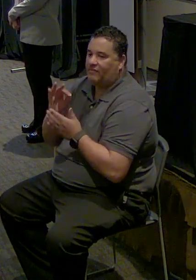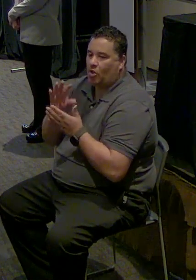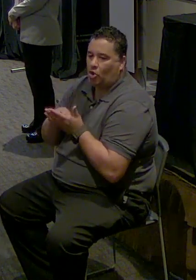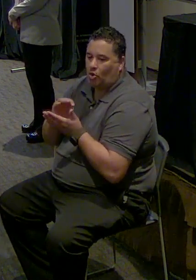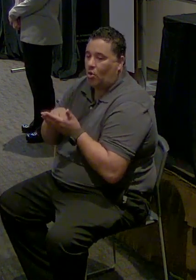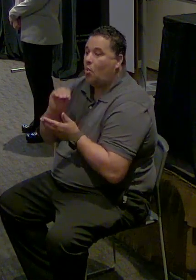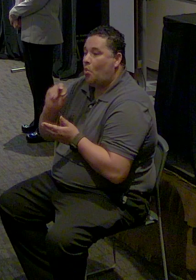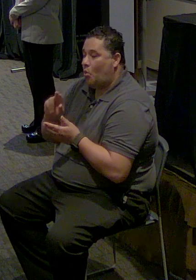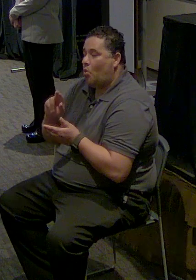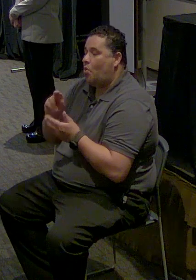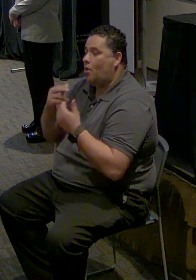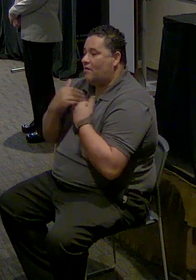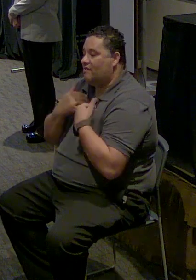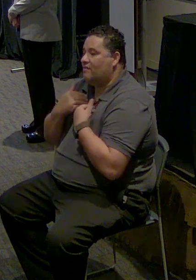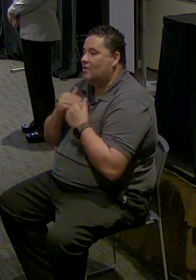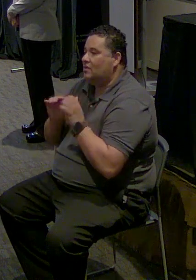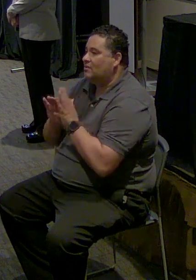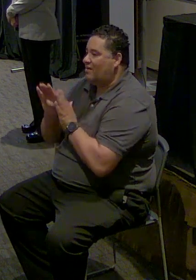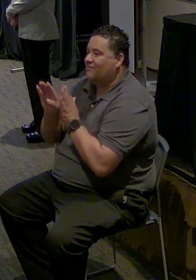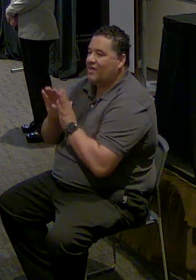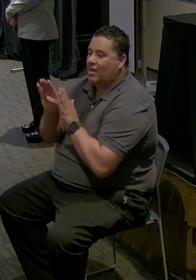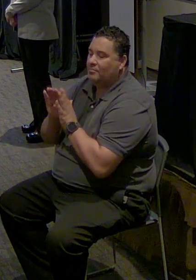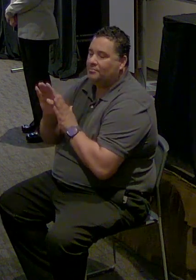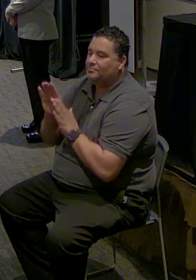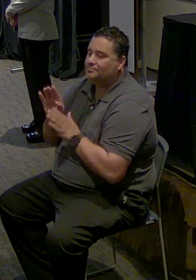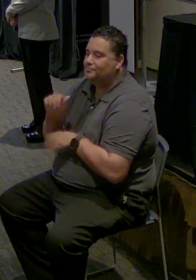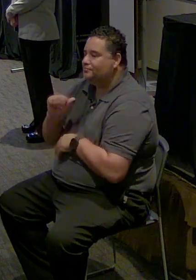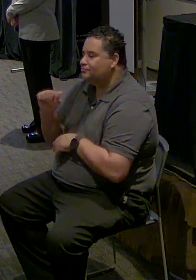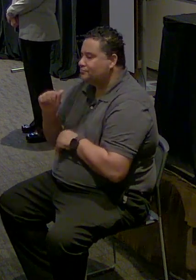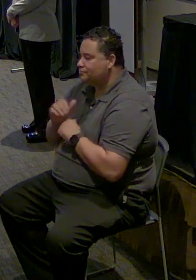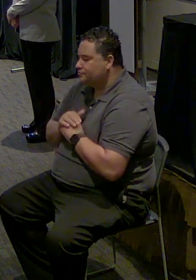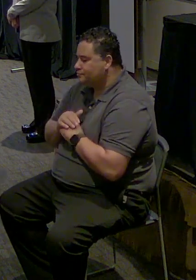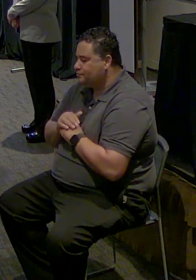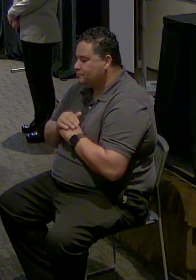Or we have developed a